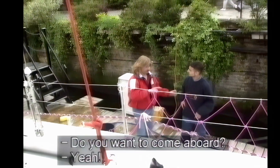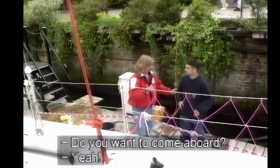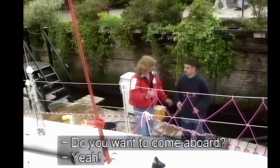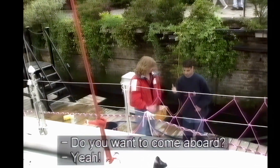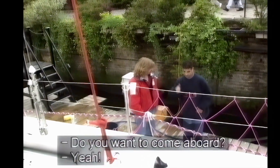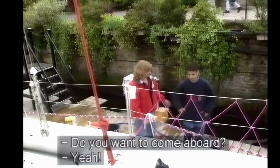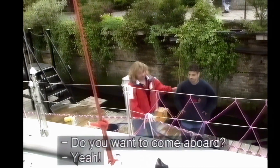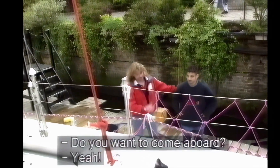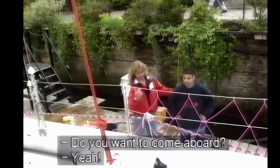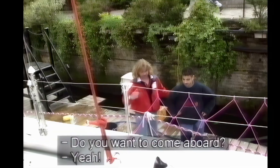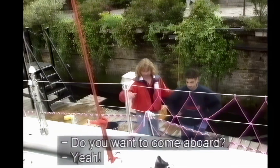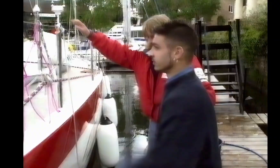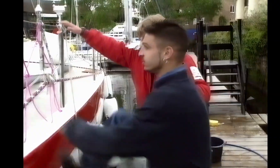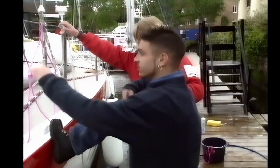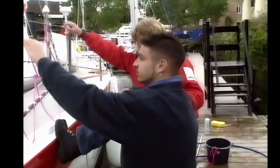Do you want to come aboard? Yeah.